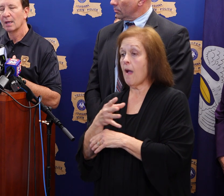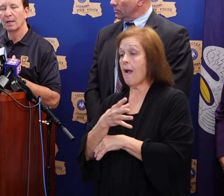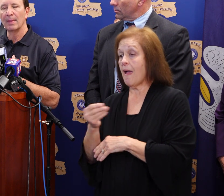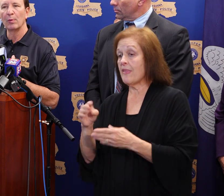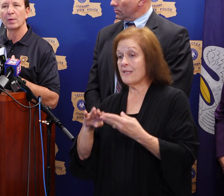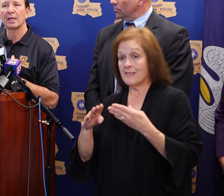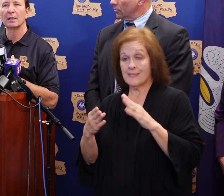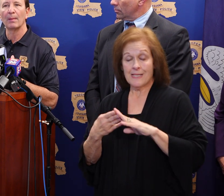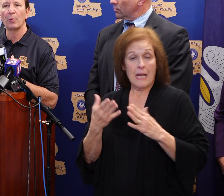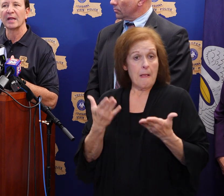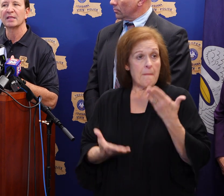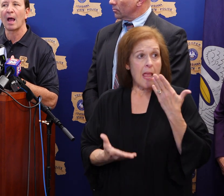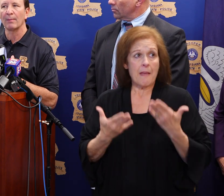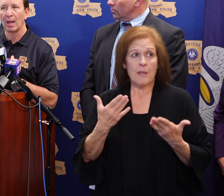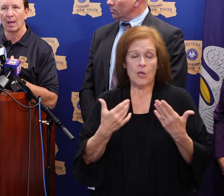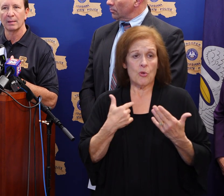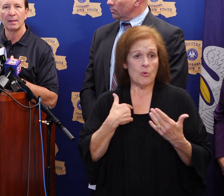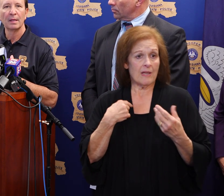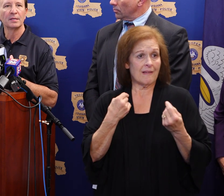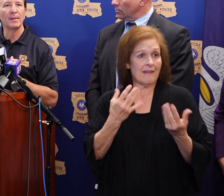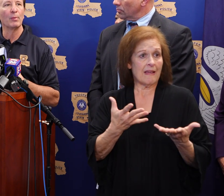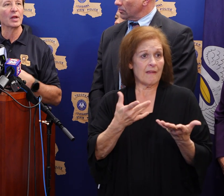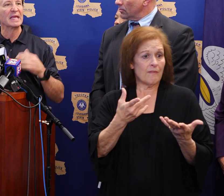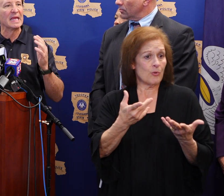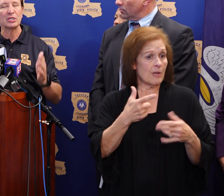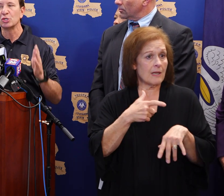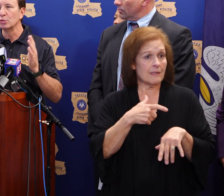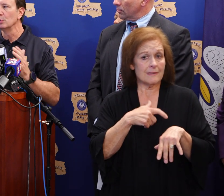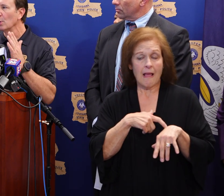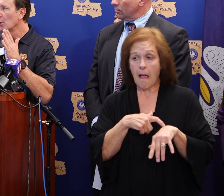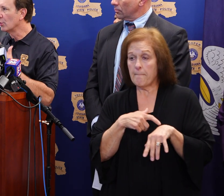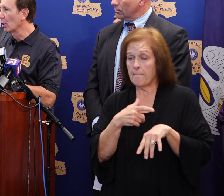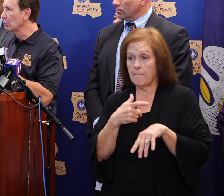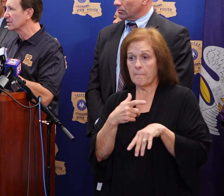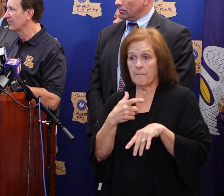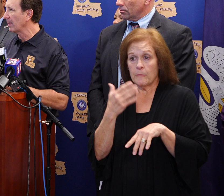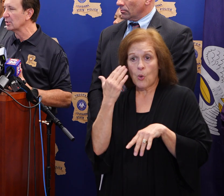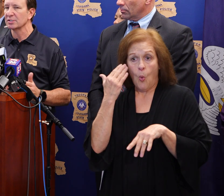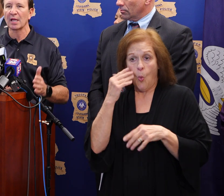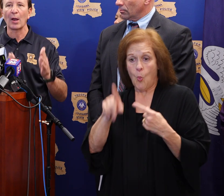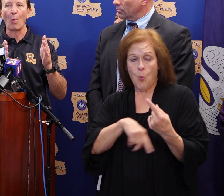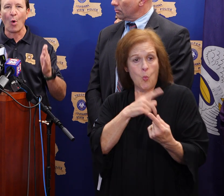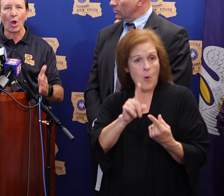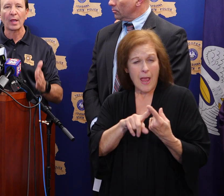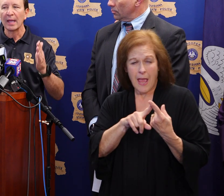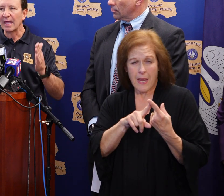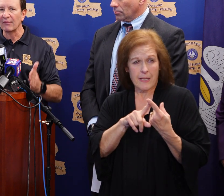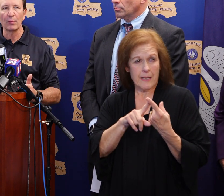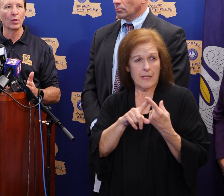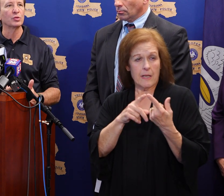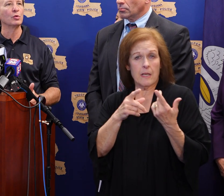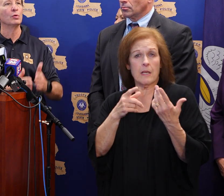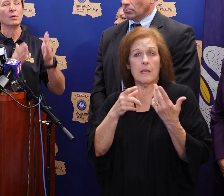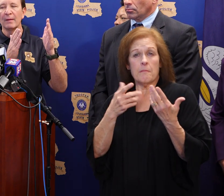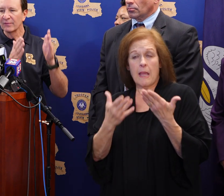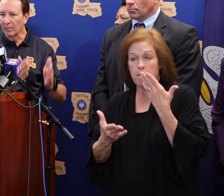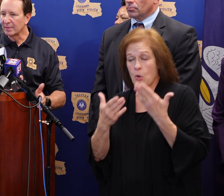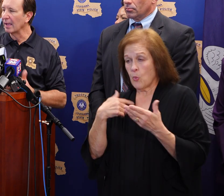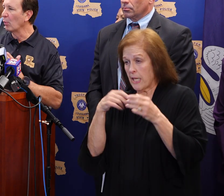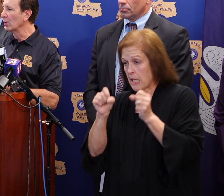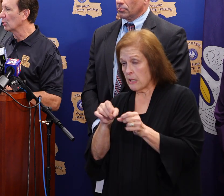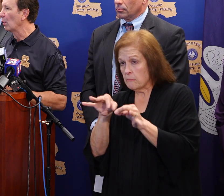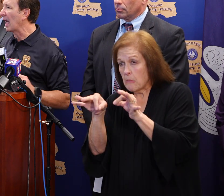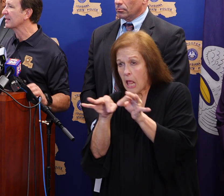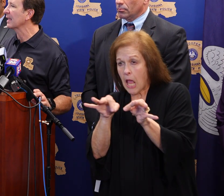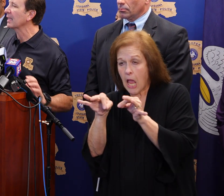city, and maybe we can come up with a timeline to be able to get you those information, kind of walk everyone through from